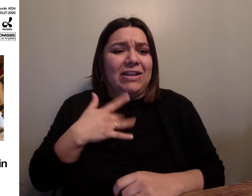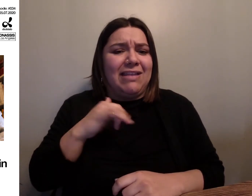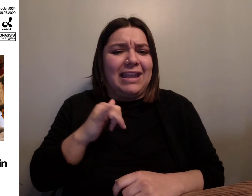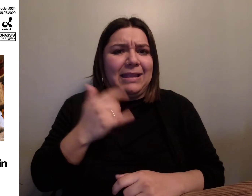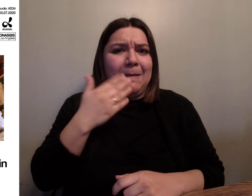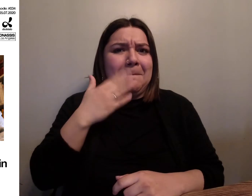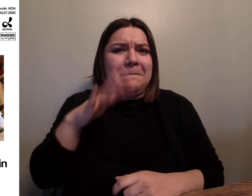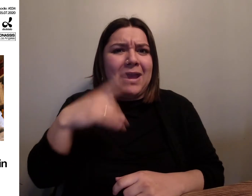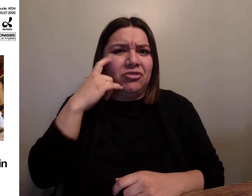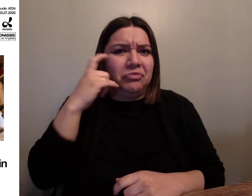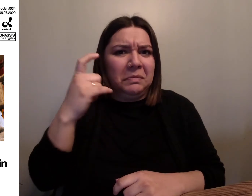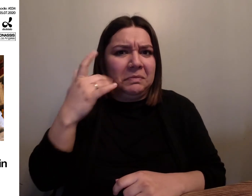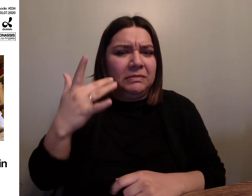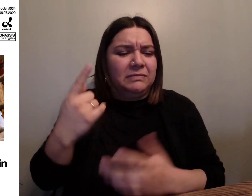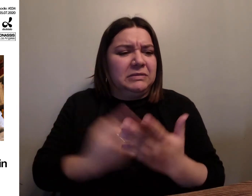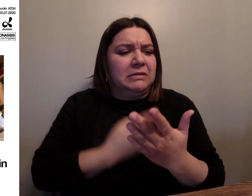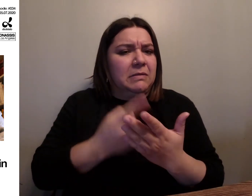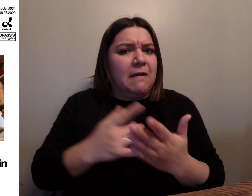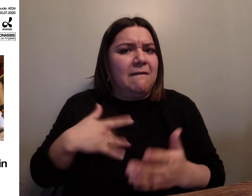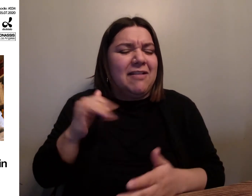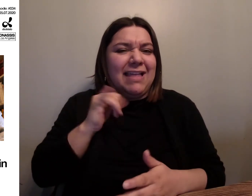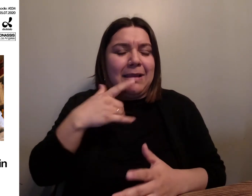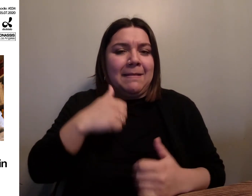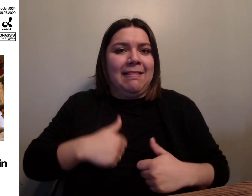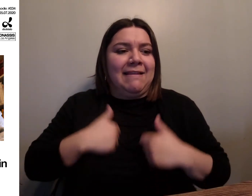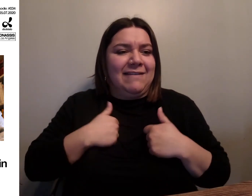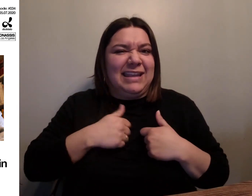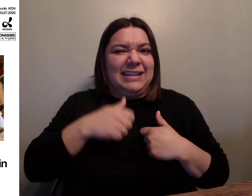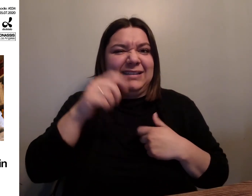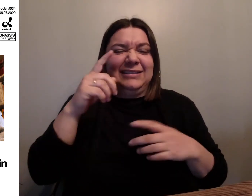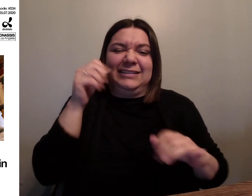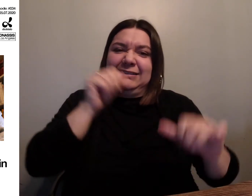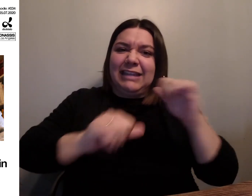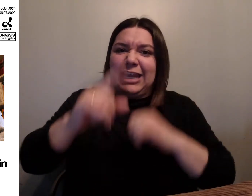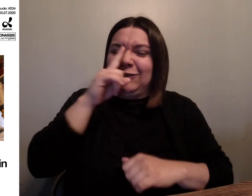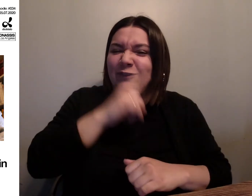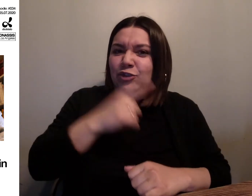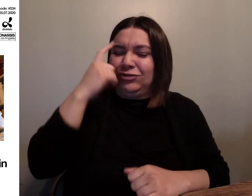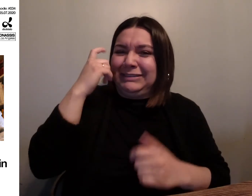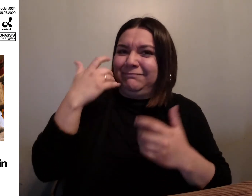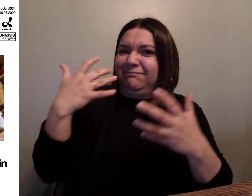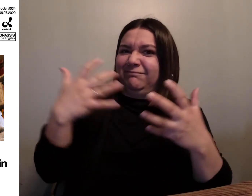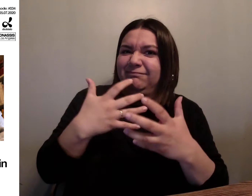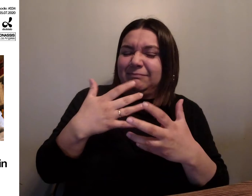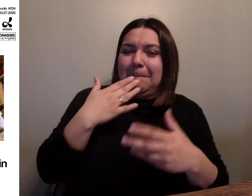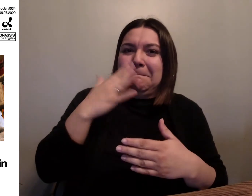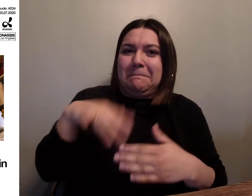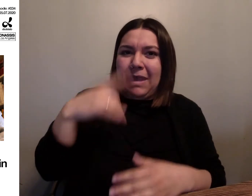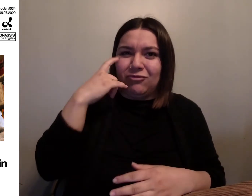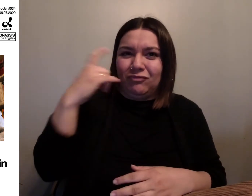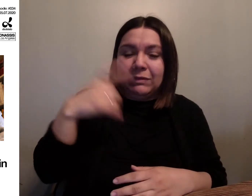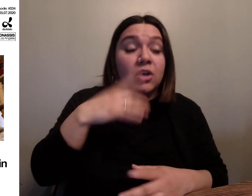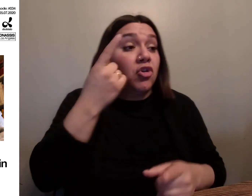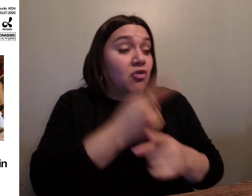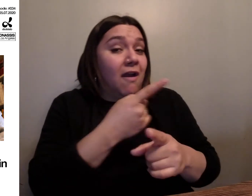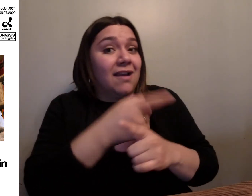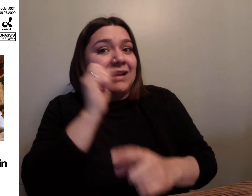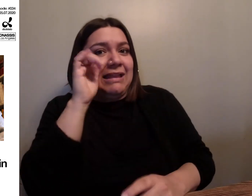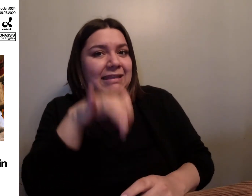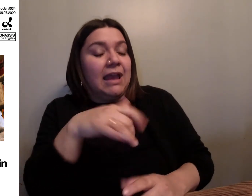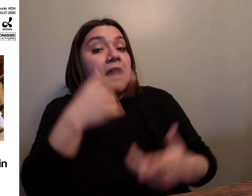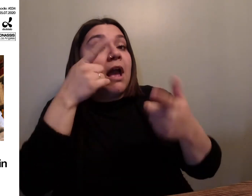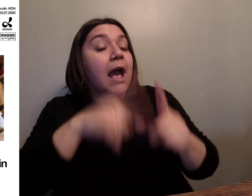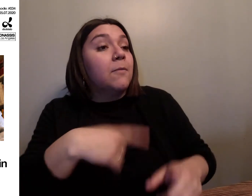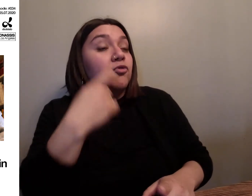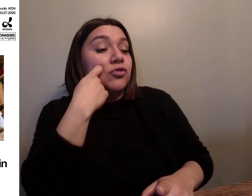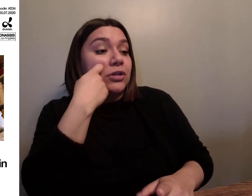sometimes have the feeling of living in a science fiction nightmare. It really is. It really is that. I